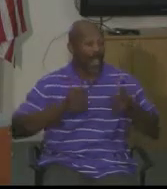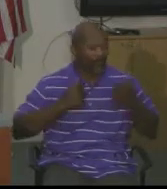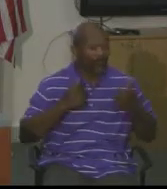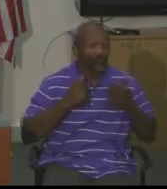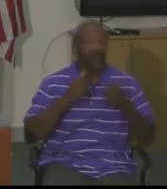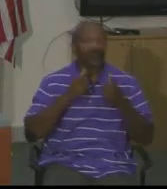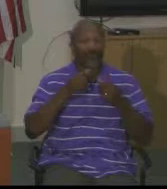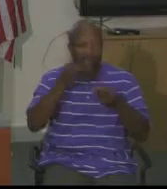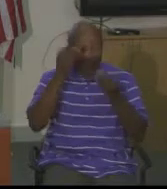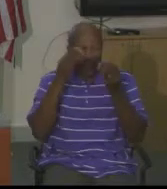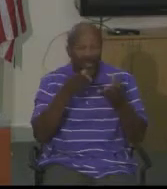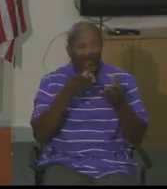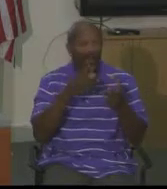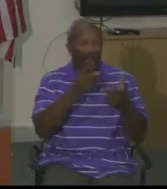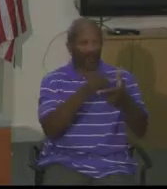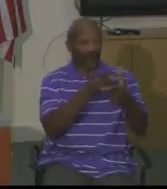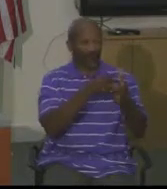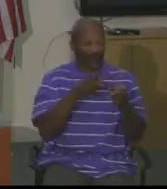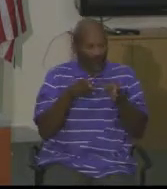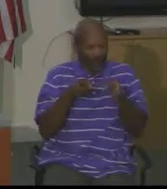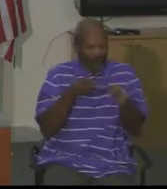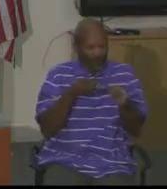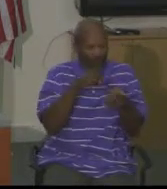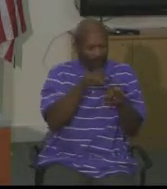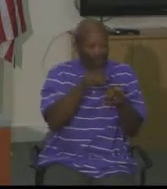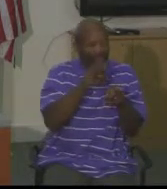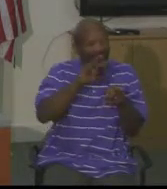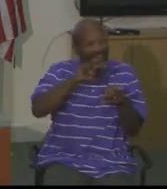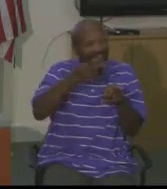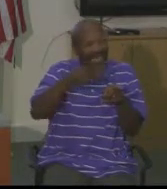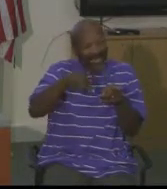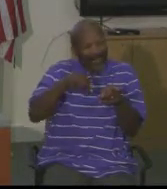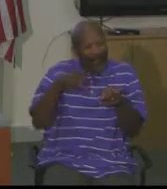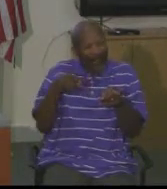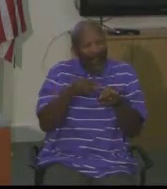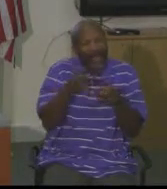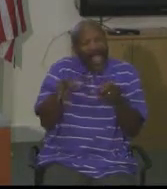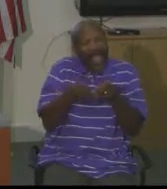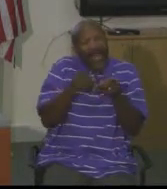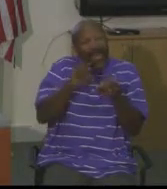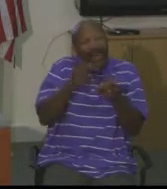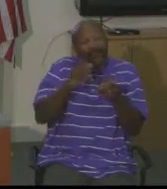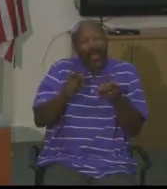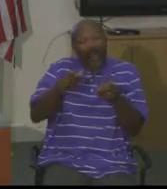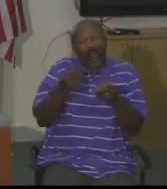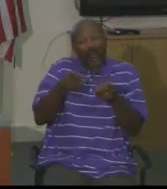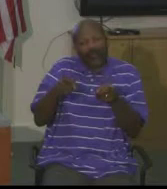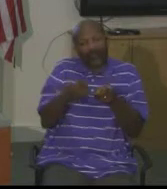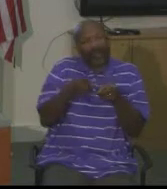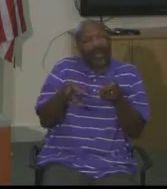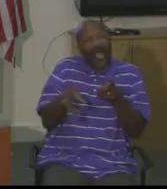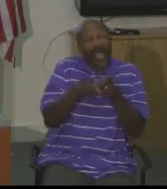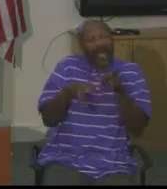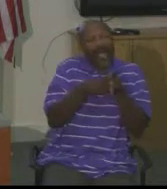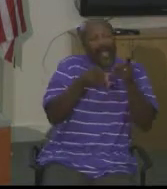signaling information was in the first connector. The second connector just added extra lanes on the highway.